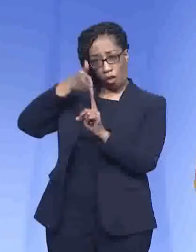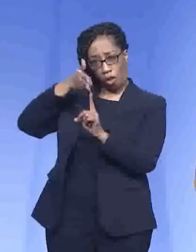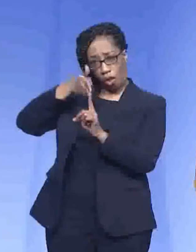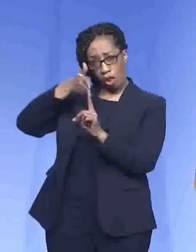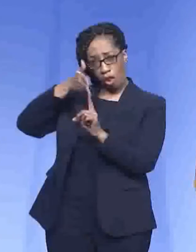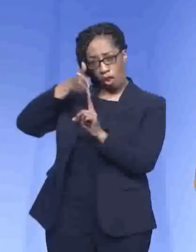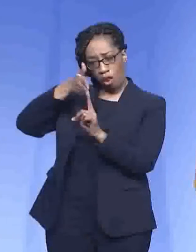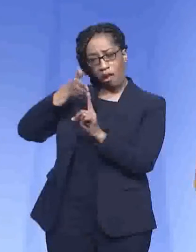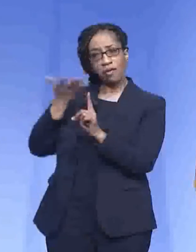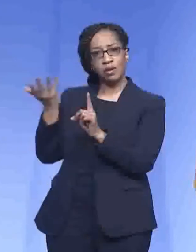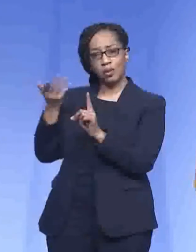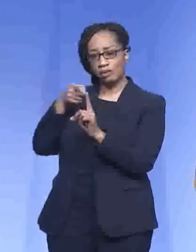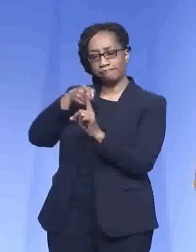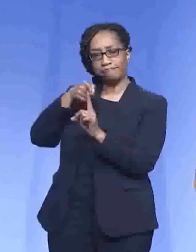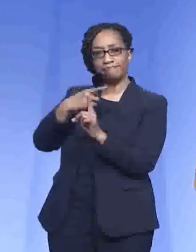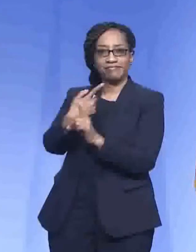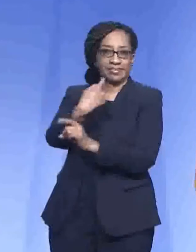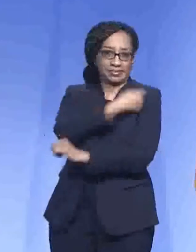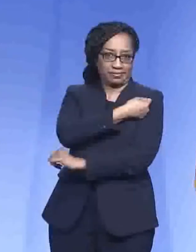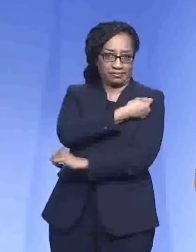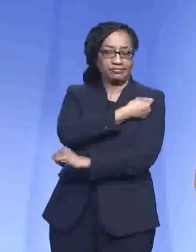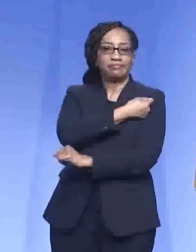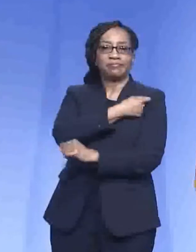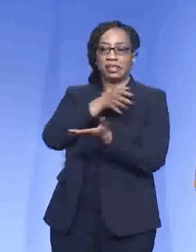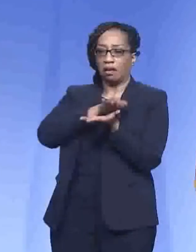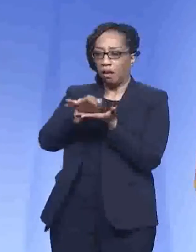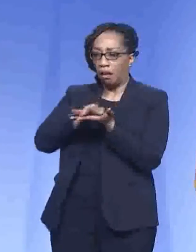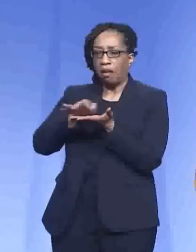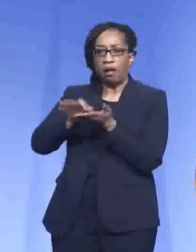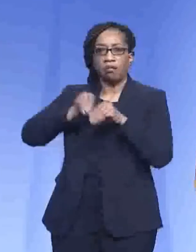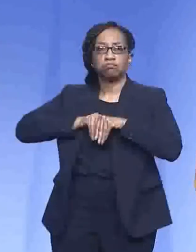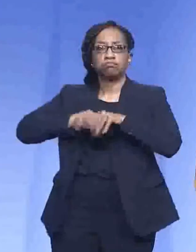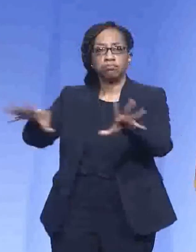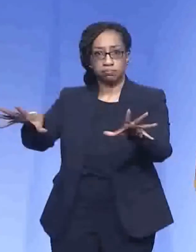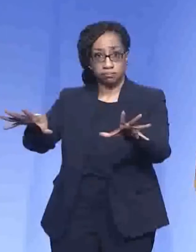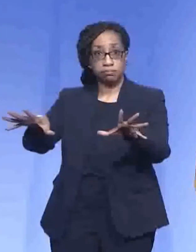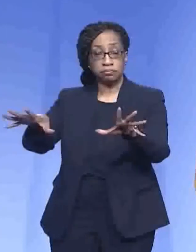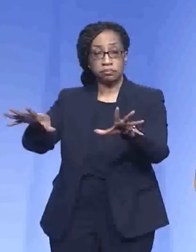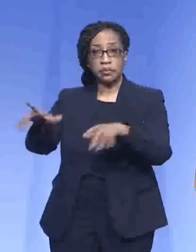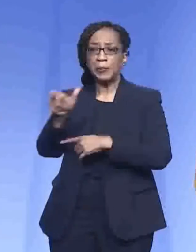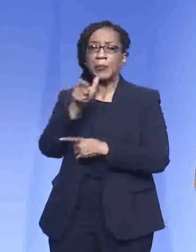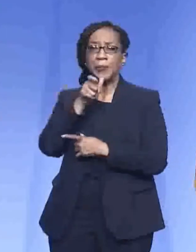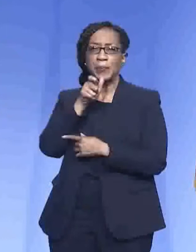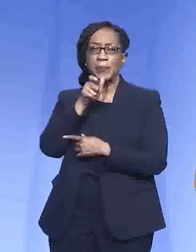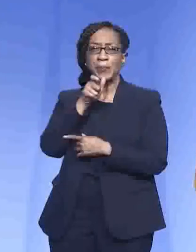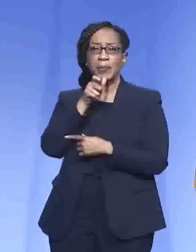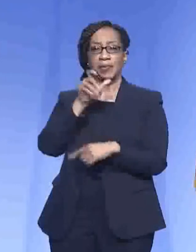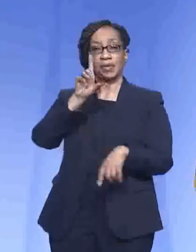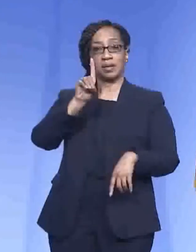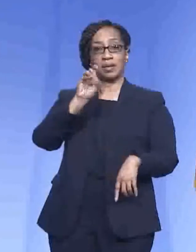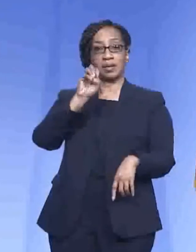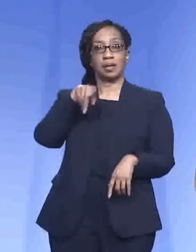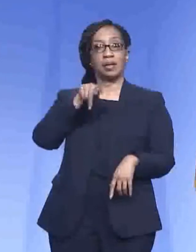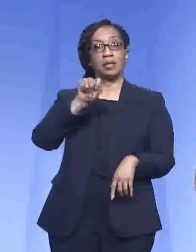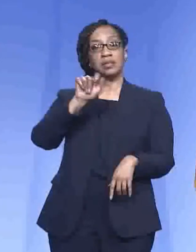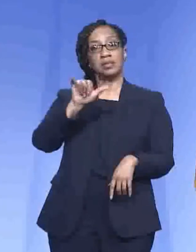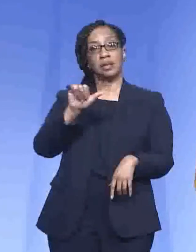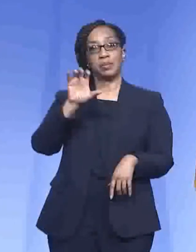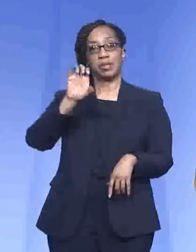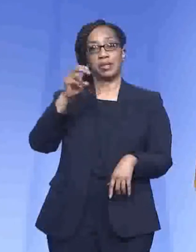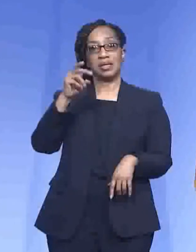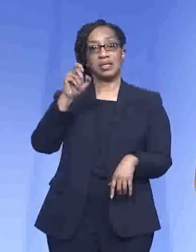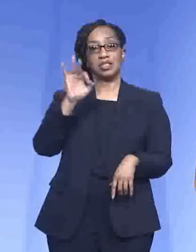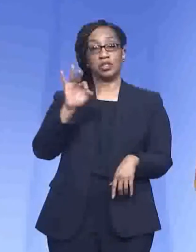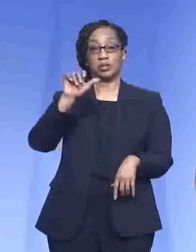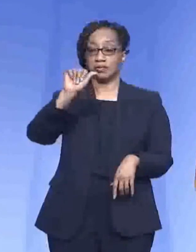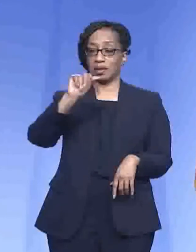only about the vaccination inventory and the distribution to the sites, and that is Deputy Chief Angie Shelton with the